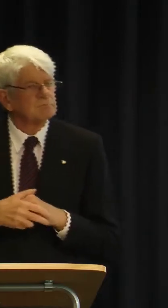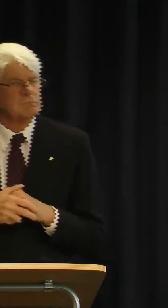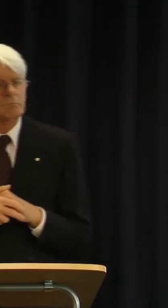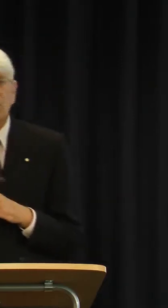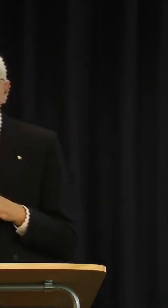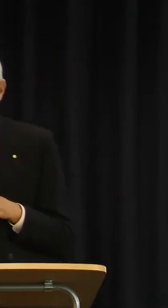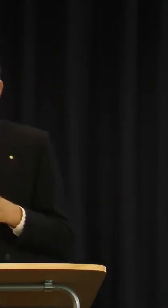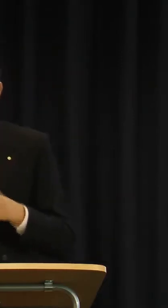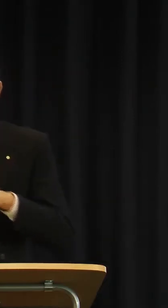Community of Sports for the Deaf,